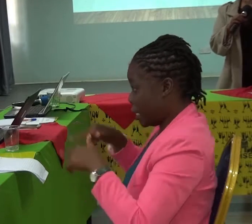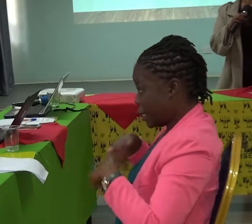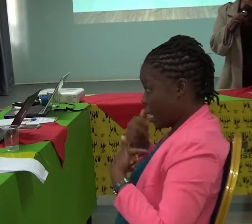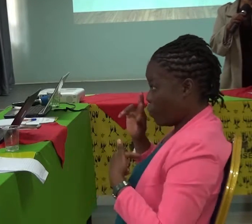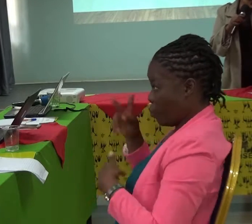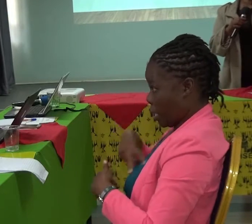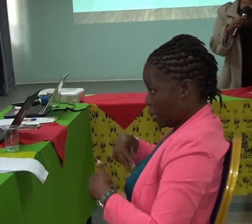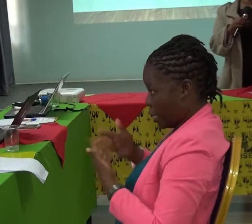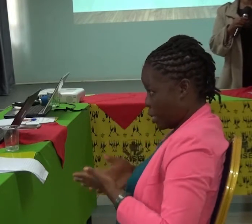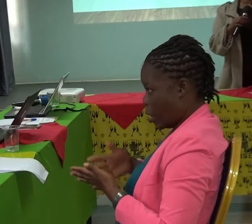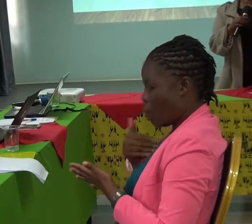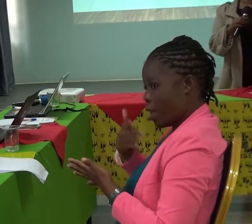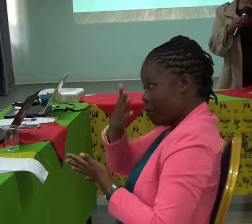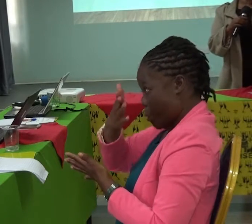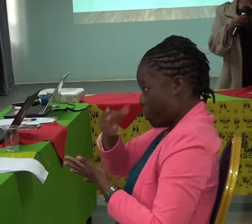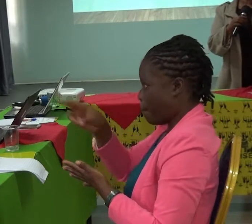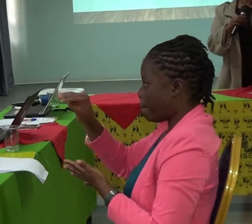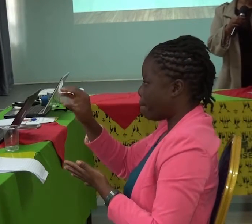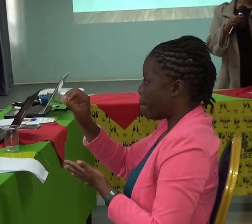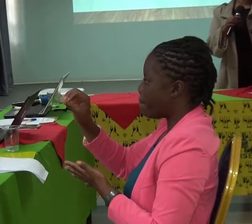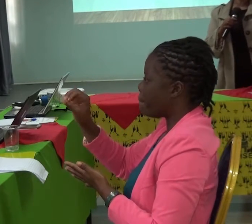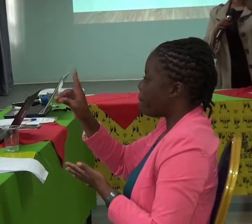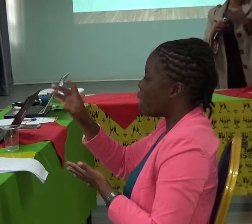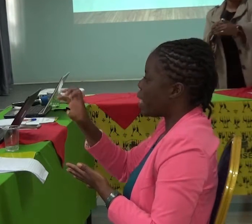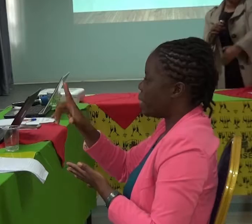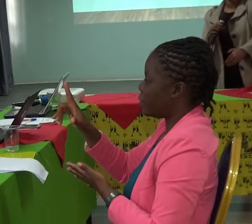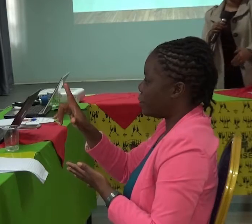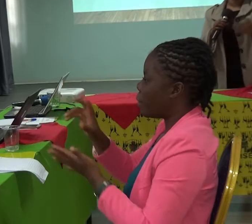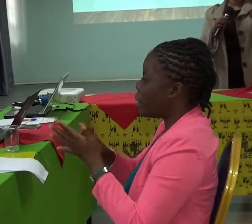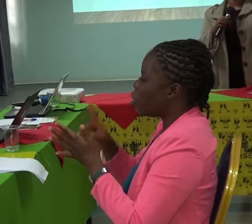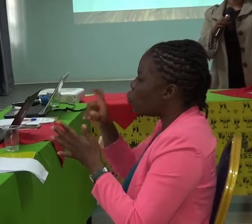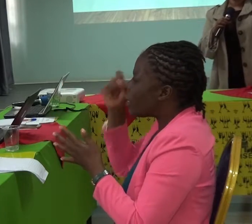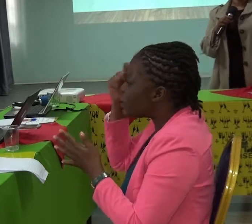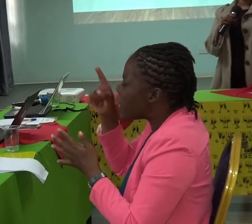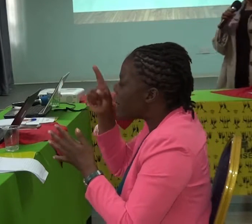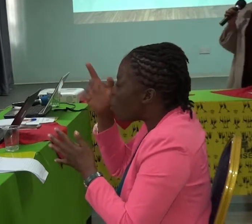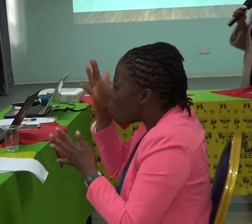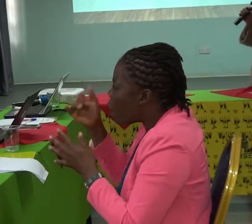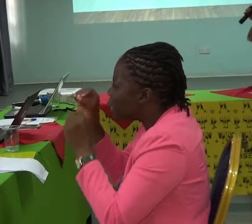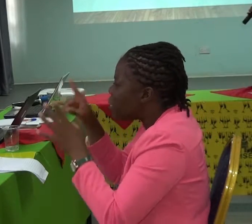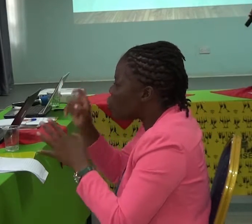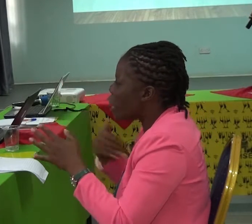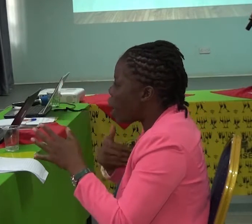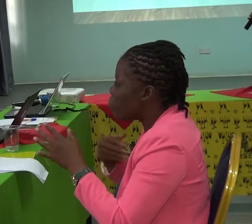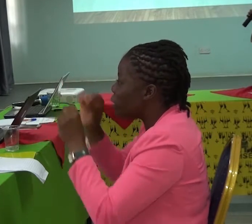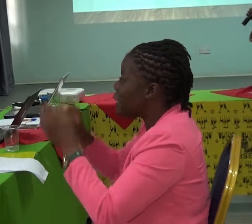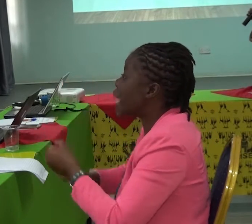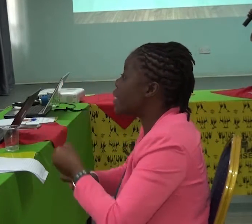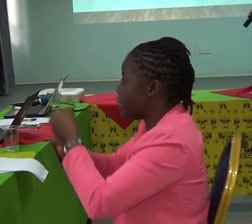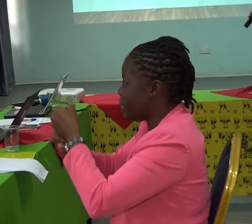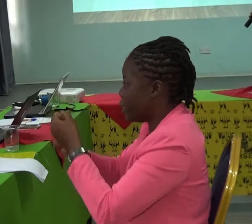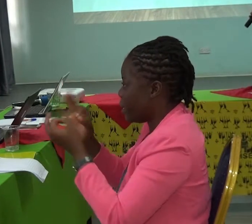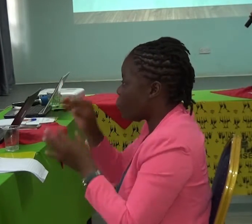just look at what is being modeled and understand why teachers need teacher aid if inclusive education has to work. We're also saying we